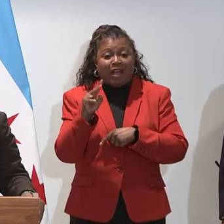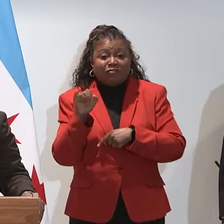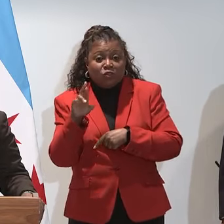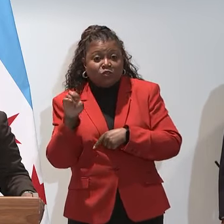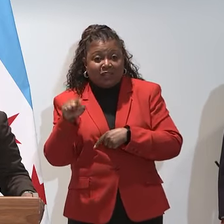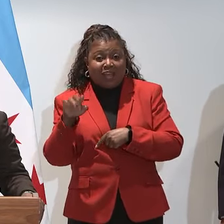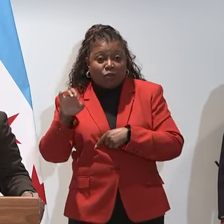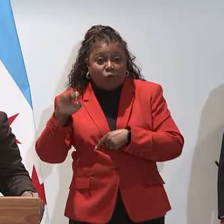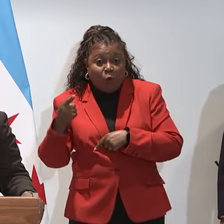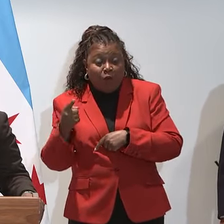myshymyfuture.org,